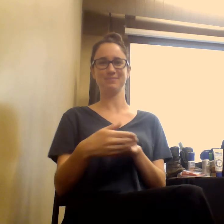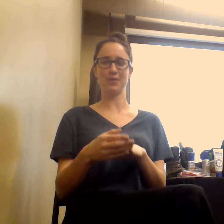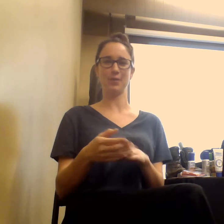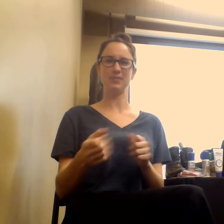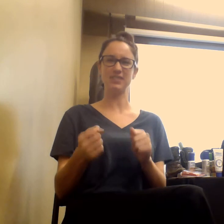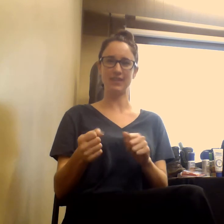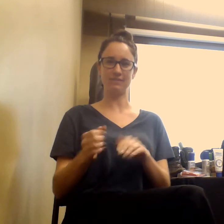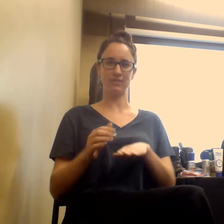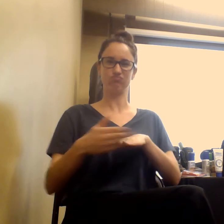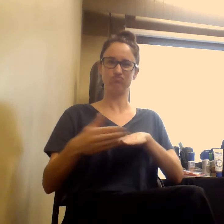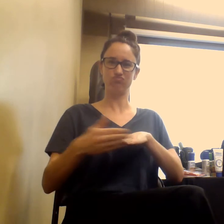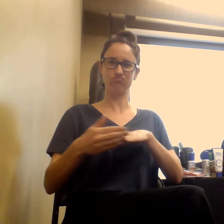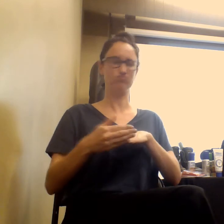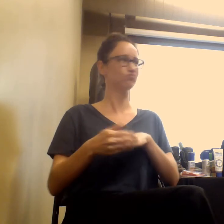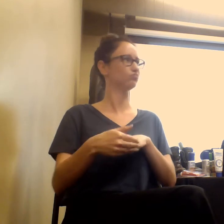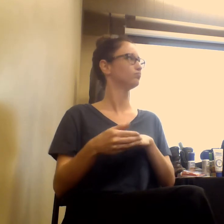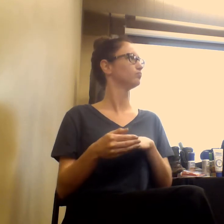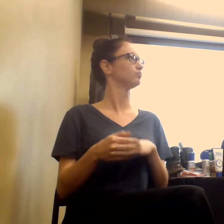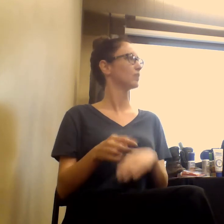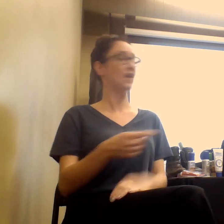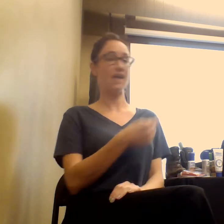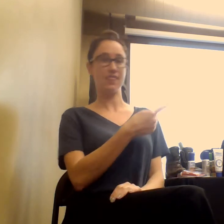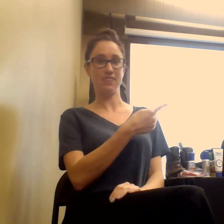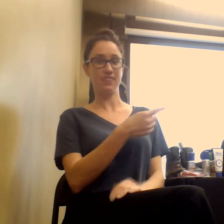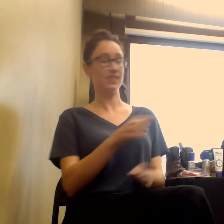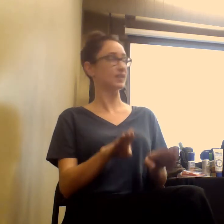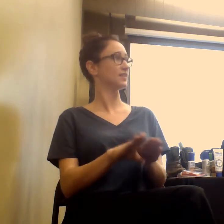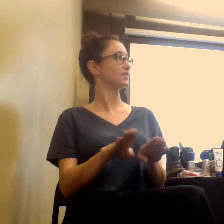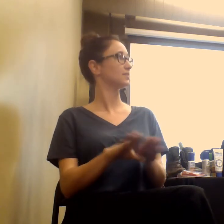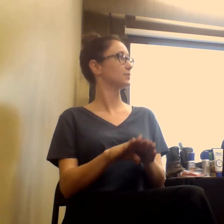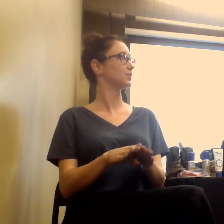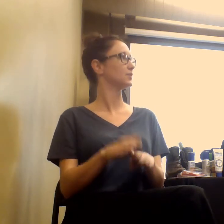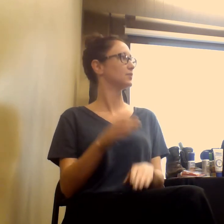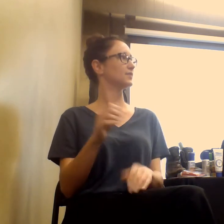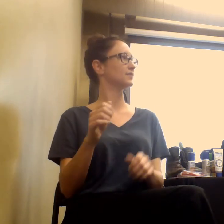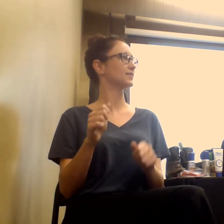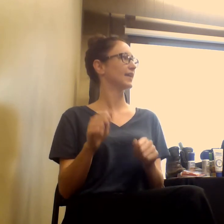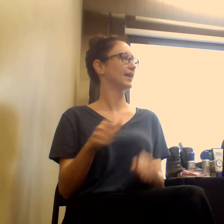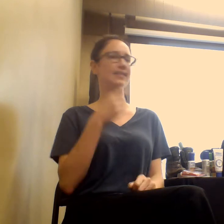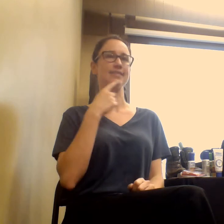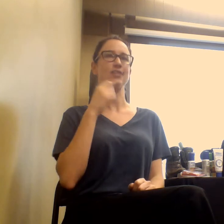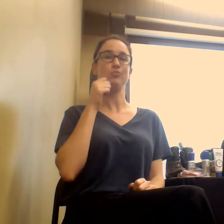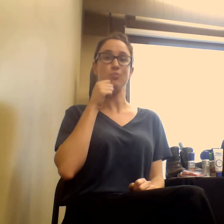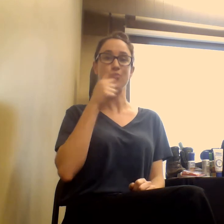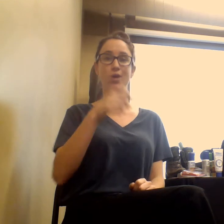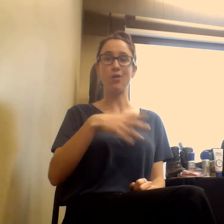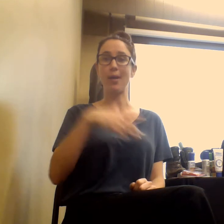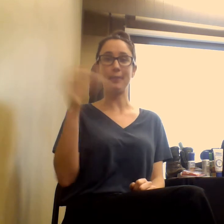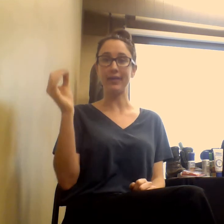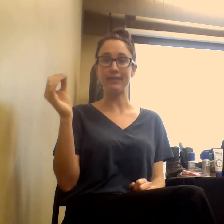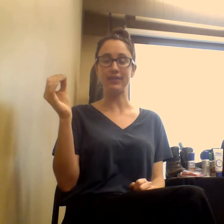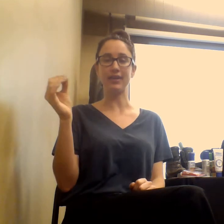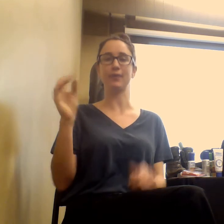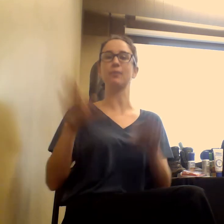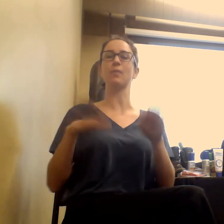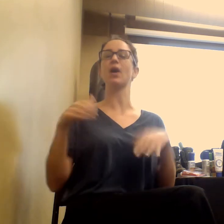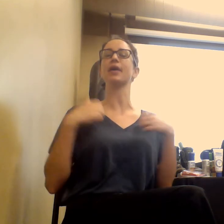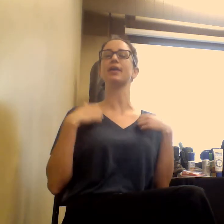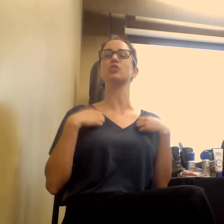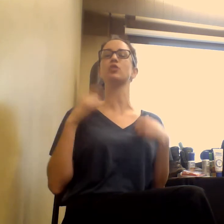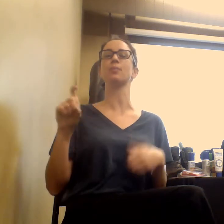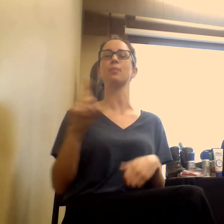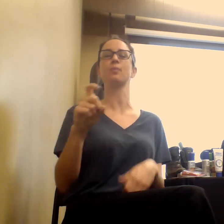these and say, I'm going on a hiking trip tomorrow, and I need a boot. Okay, then I'm probably gonna wanna try to sell you this, because this is gonna mold around your